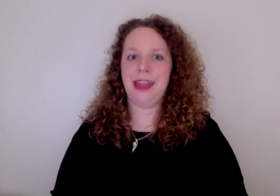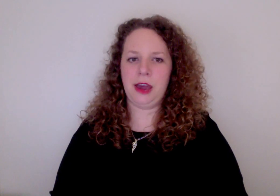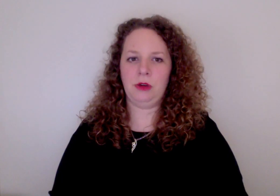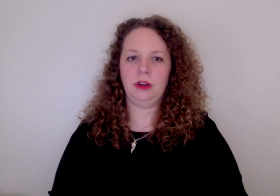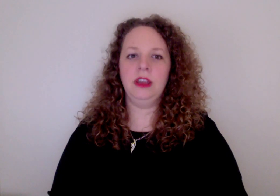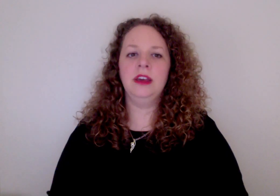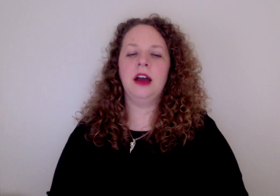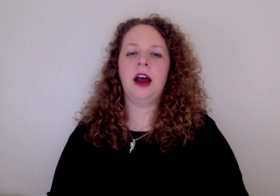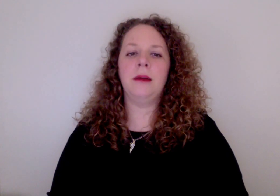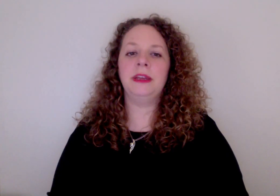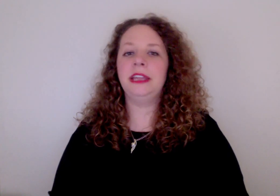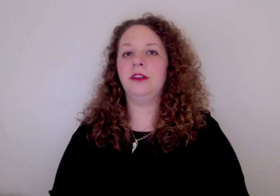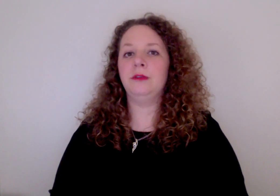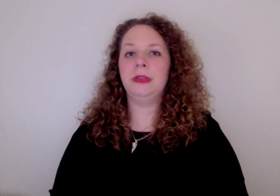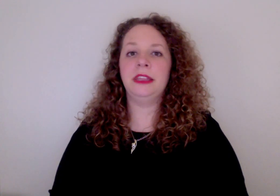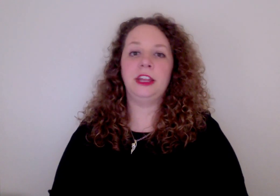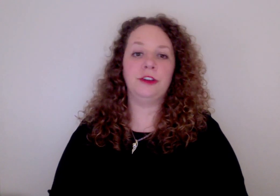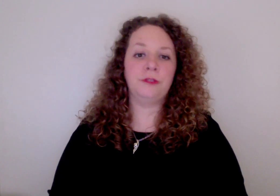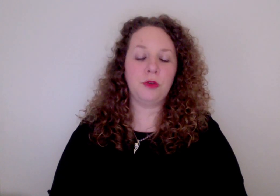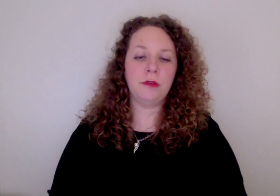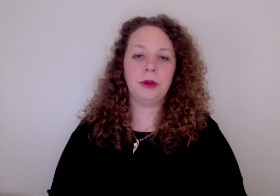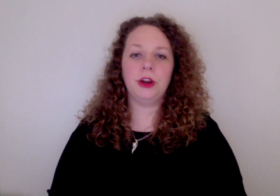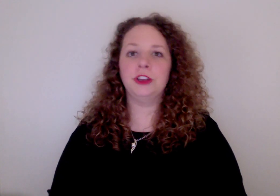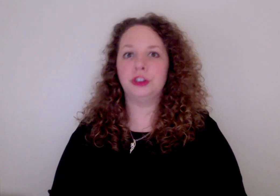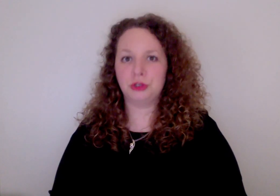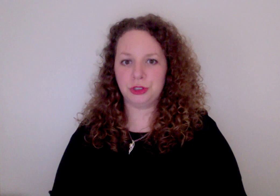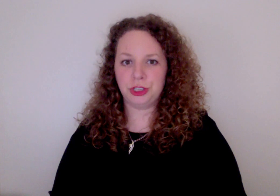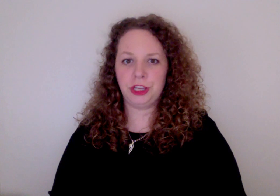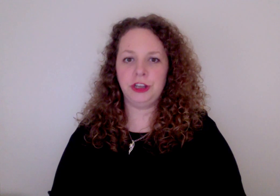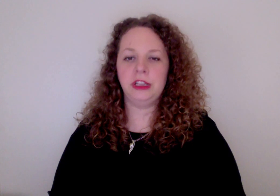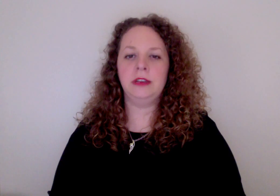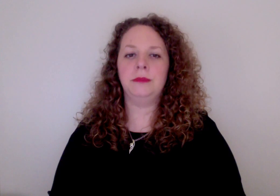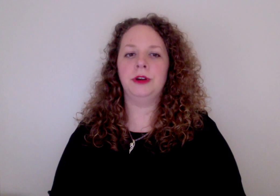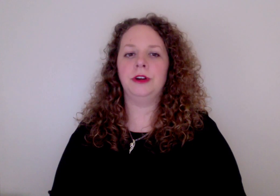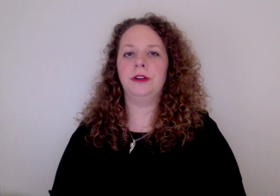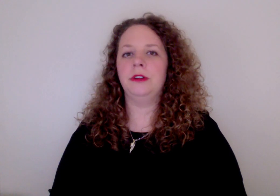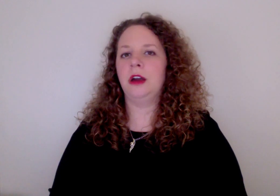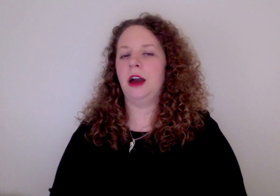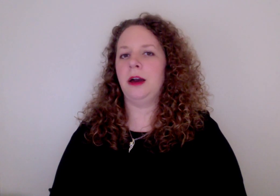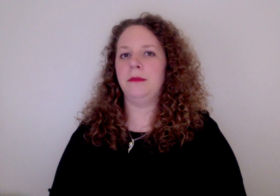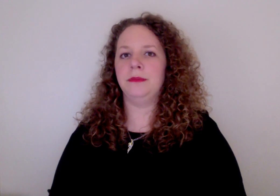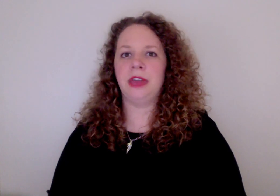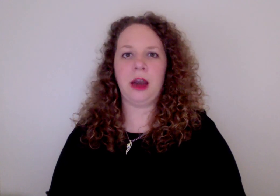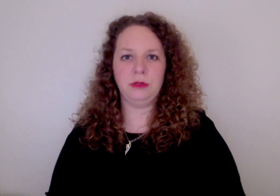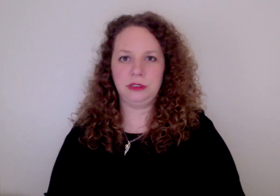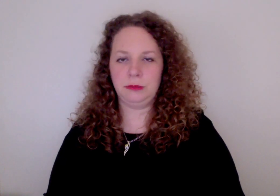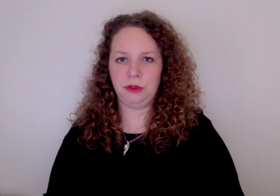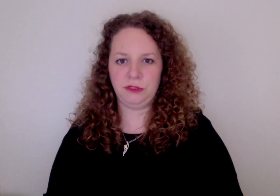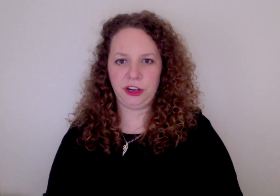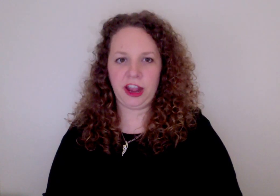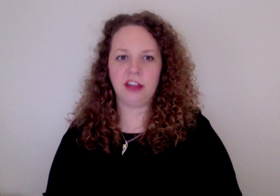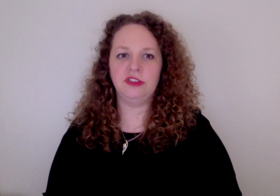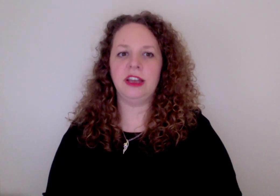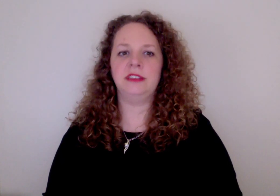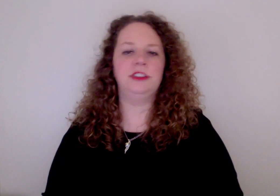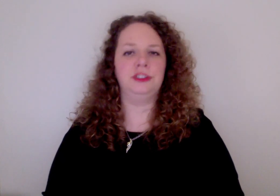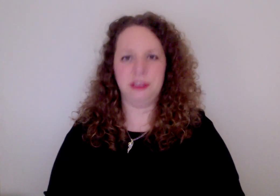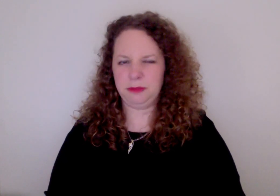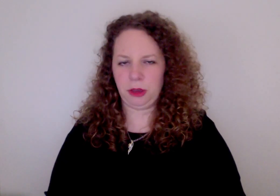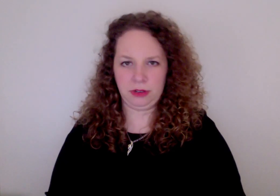noun. A noun would be like your phone number, a social security number, the house number for your address, your zip code,